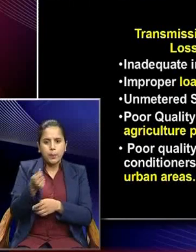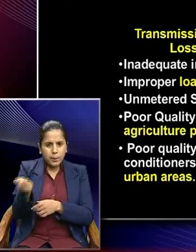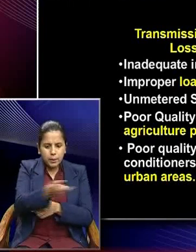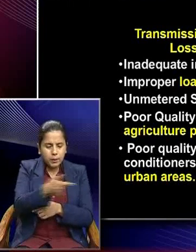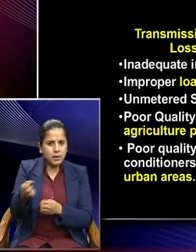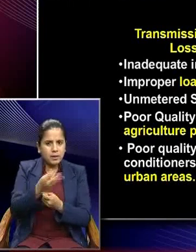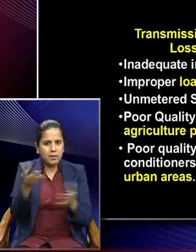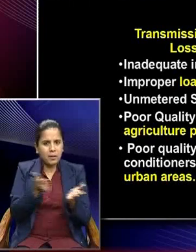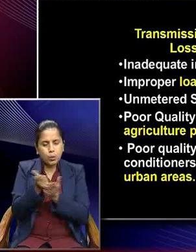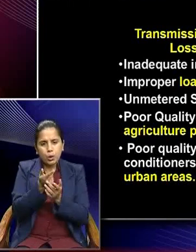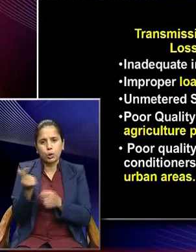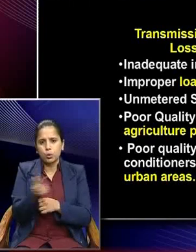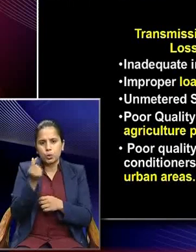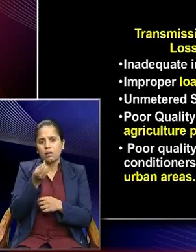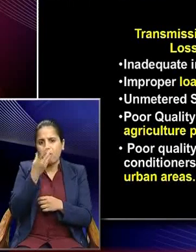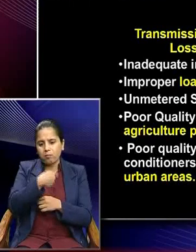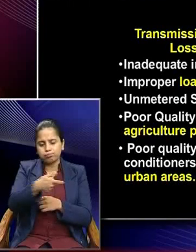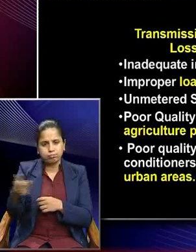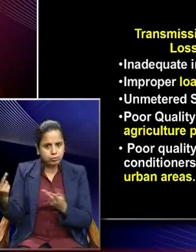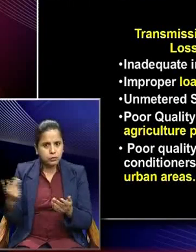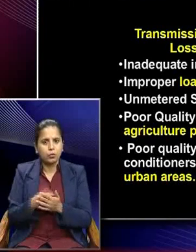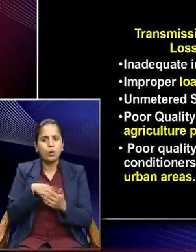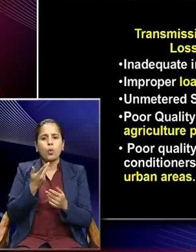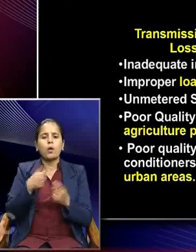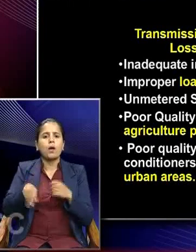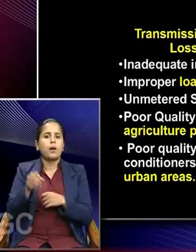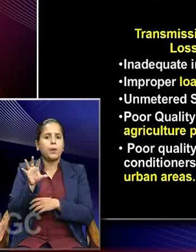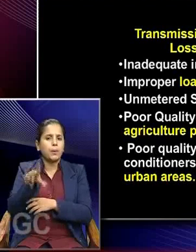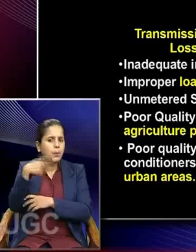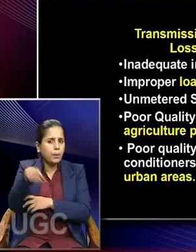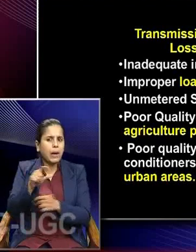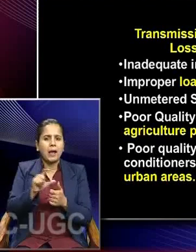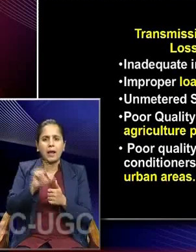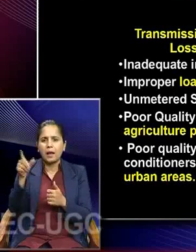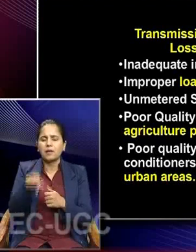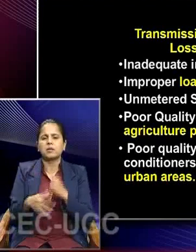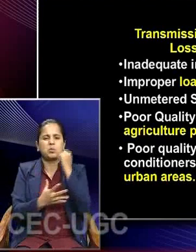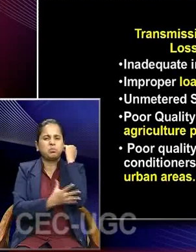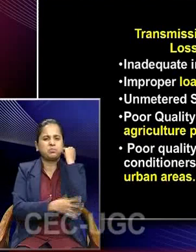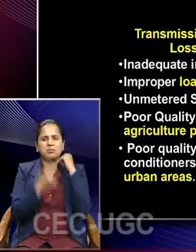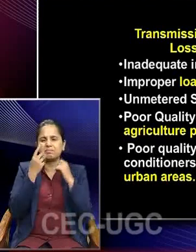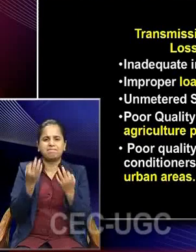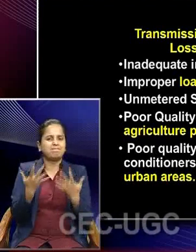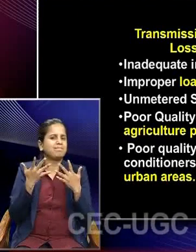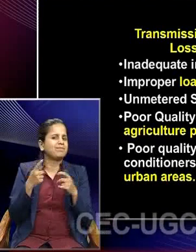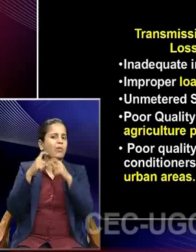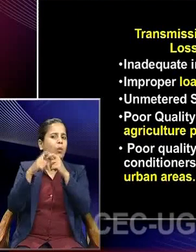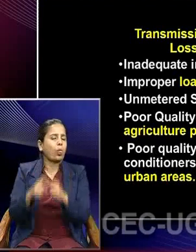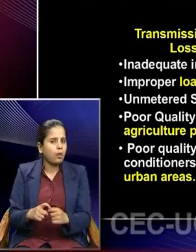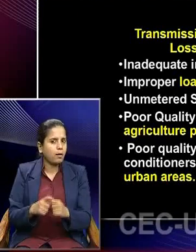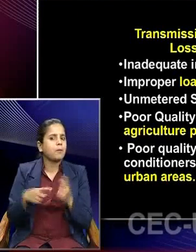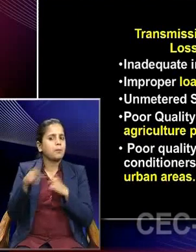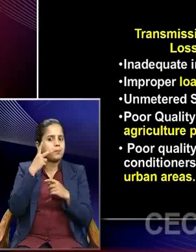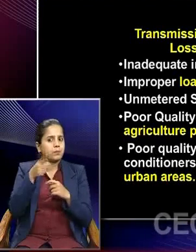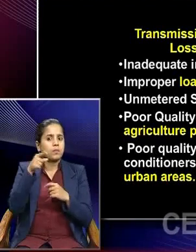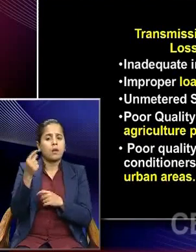rural areas. Then poor quality of coolers and air conditioners used in the industrial load in